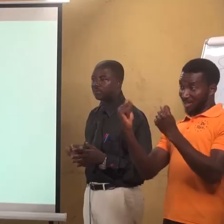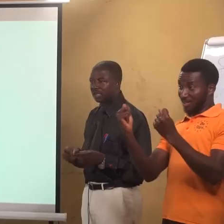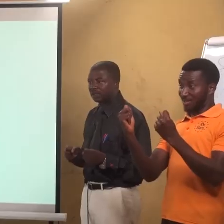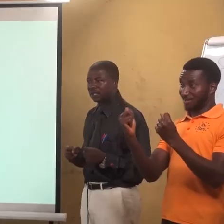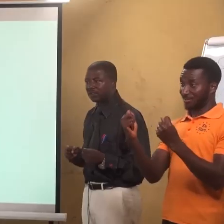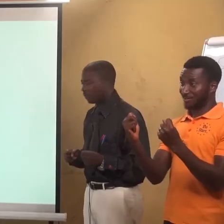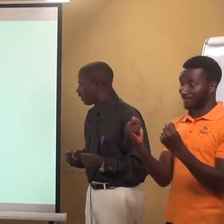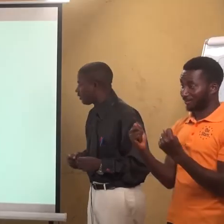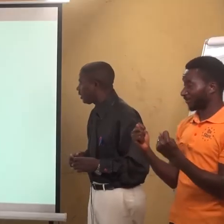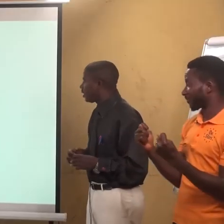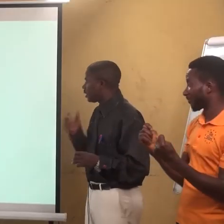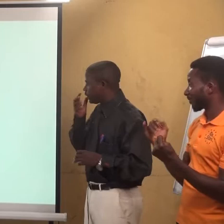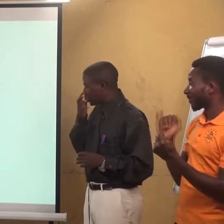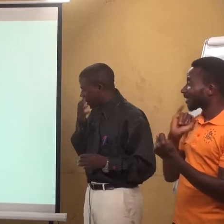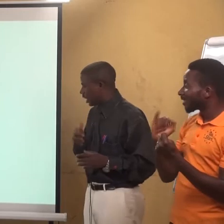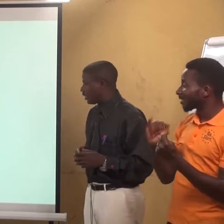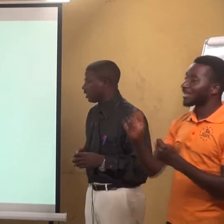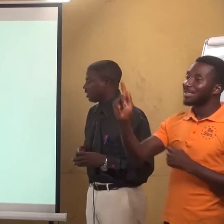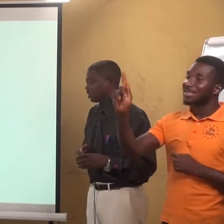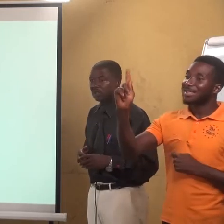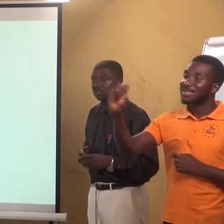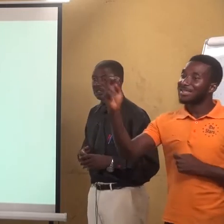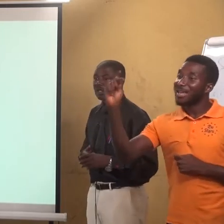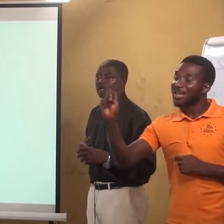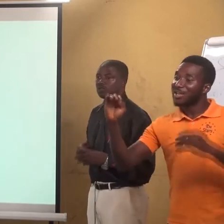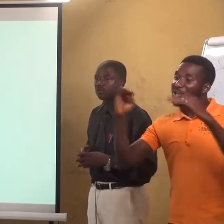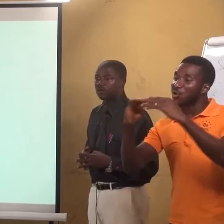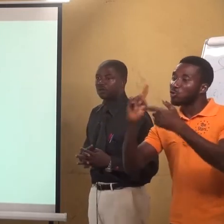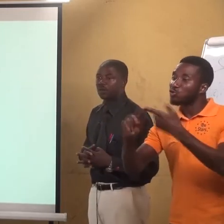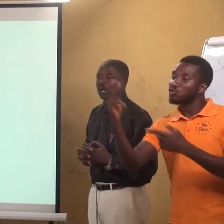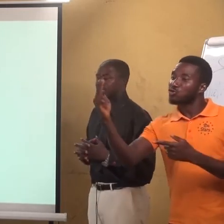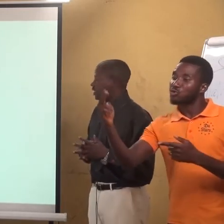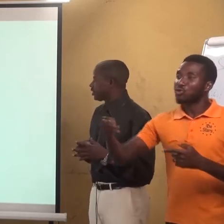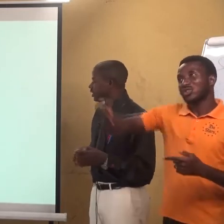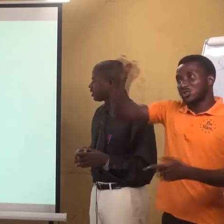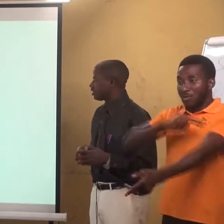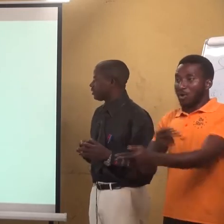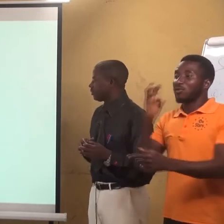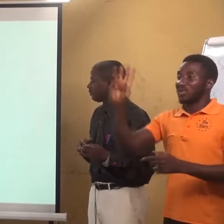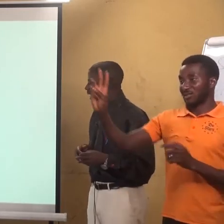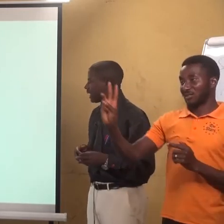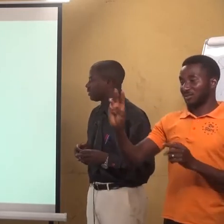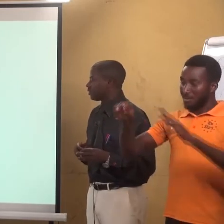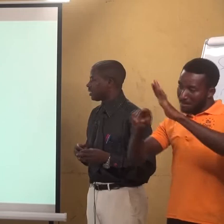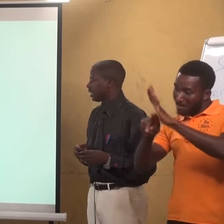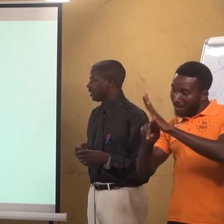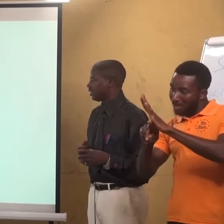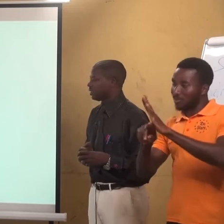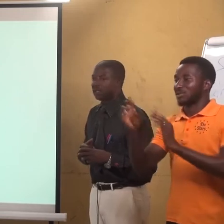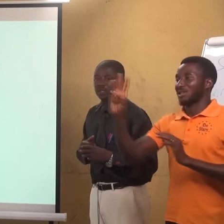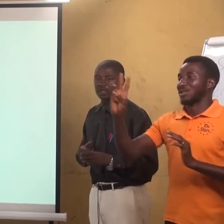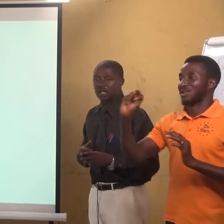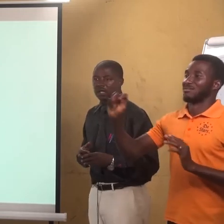in obtaining that sequence, is Tn equals 2 raised to the power 6 minus